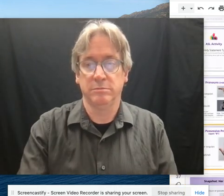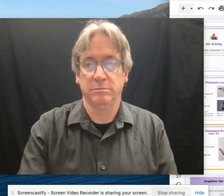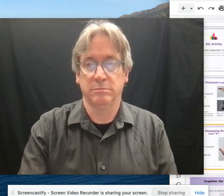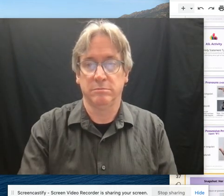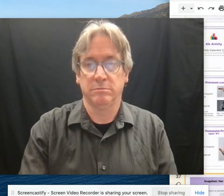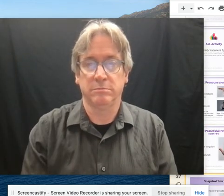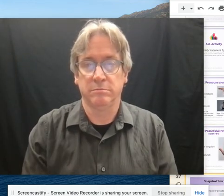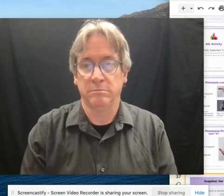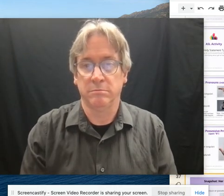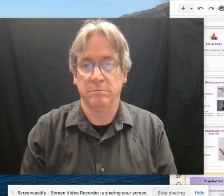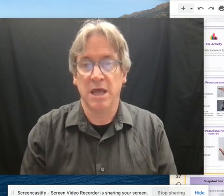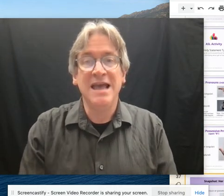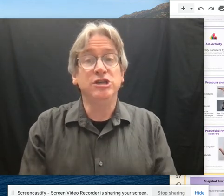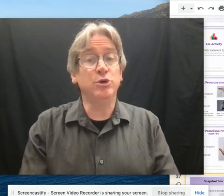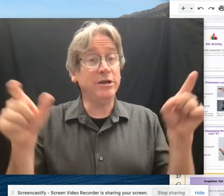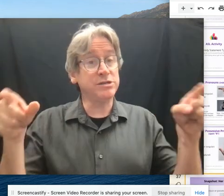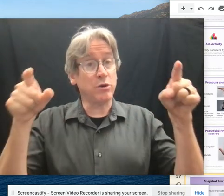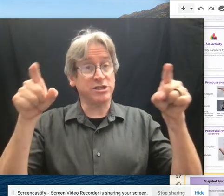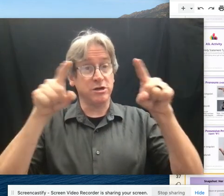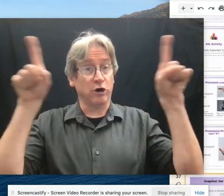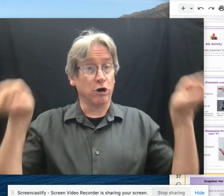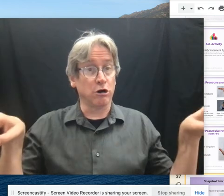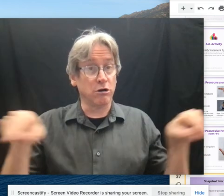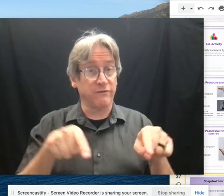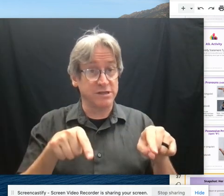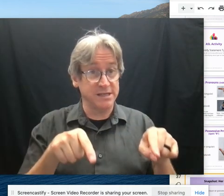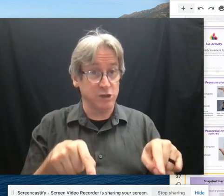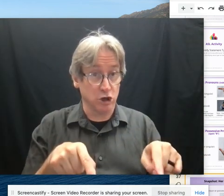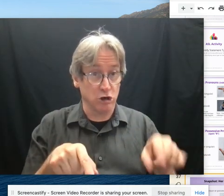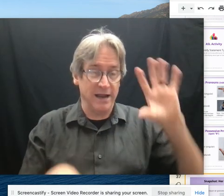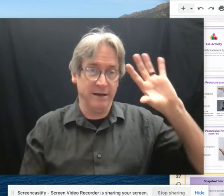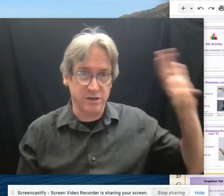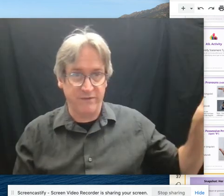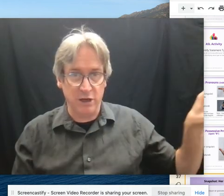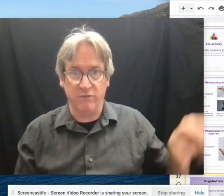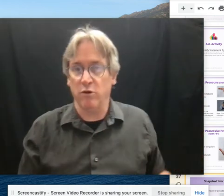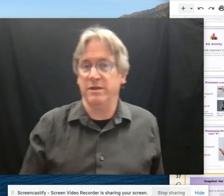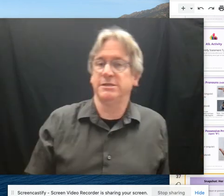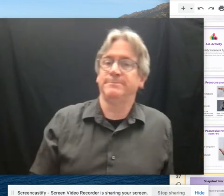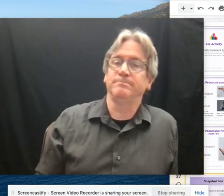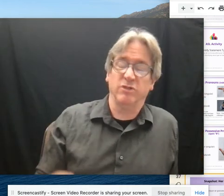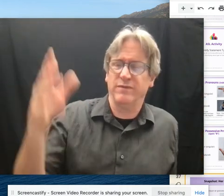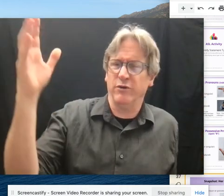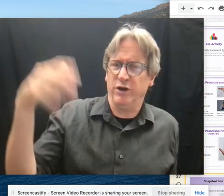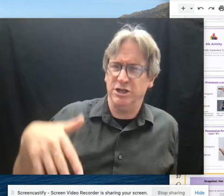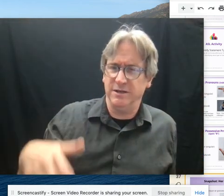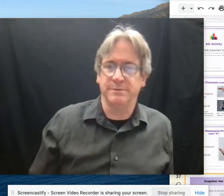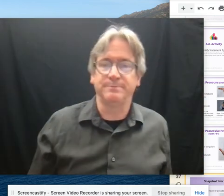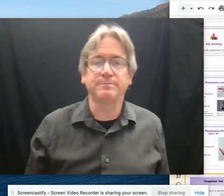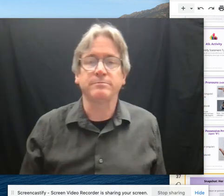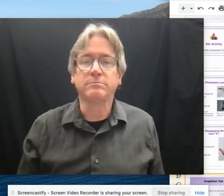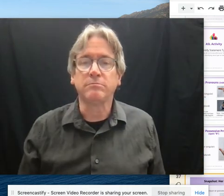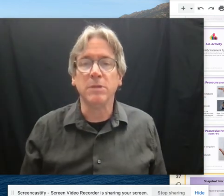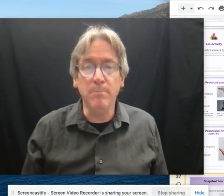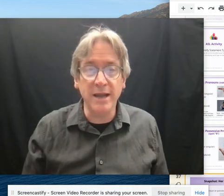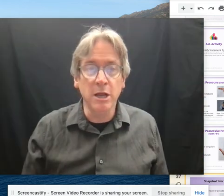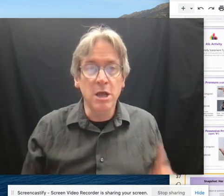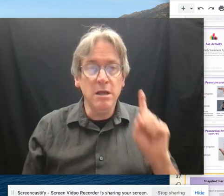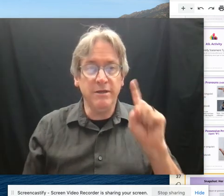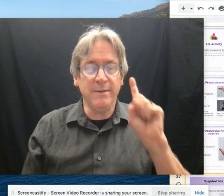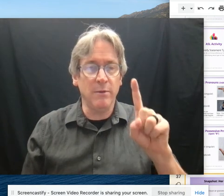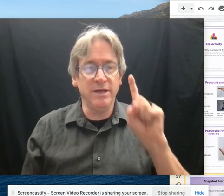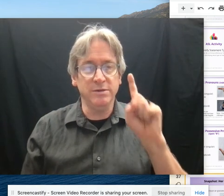Oops. Well, here's the question of her versus her. And there's a video for this. There's a video for each of these.